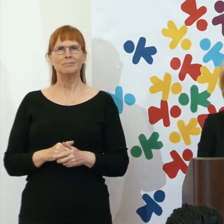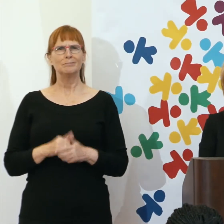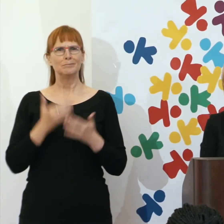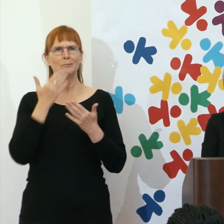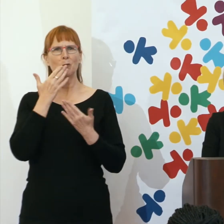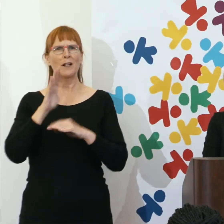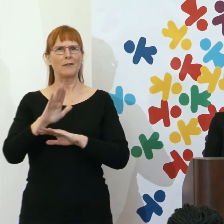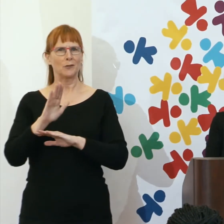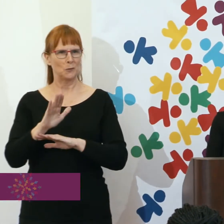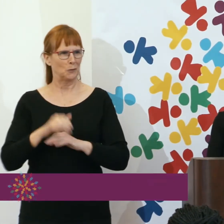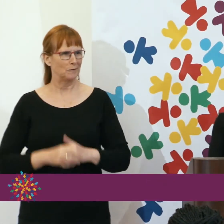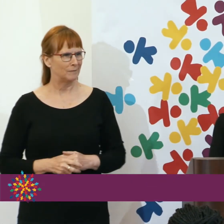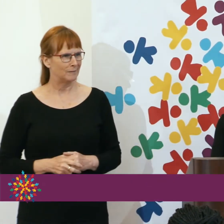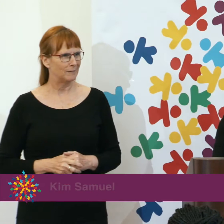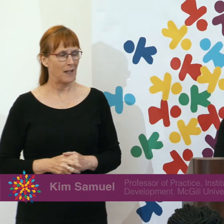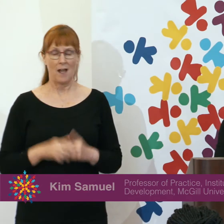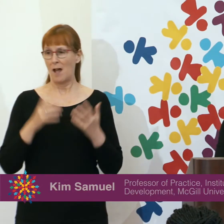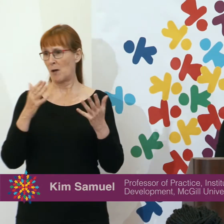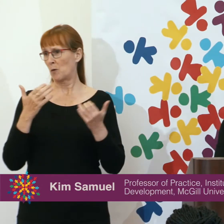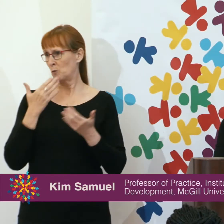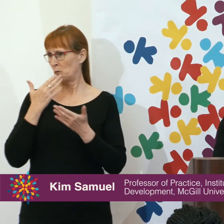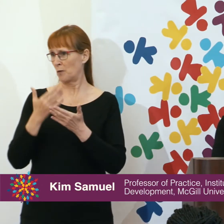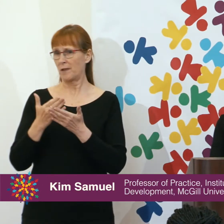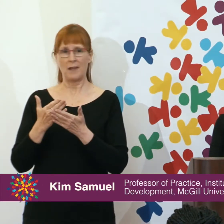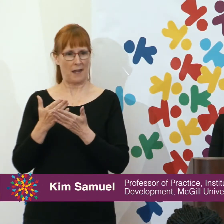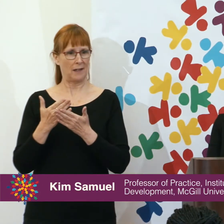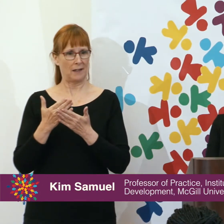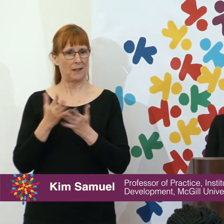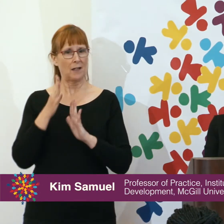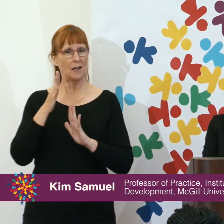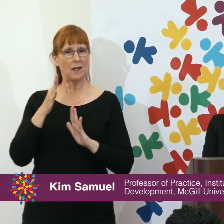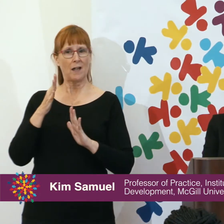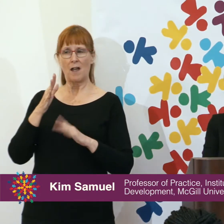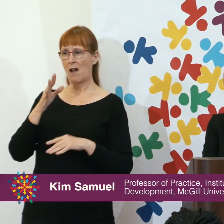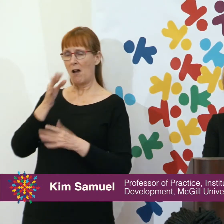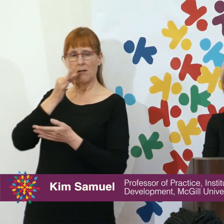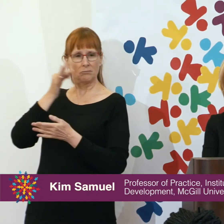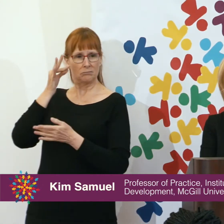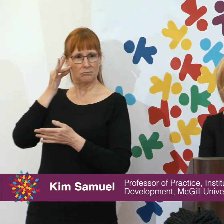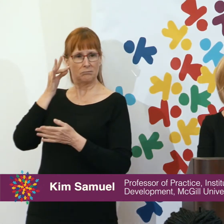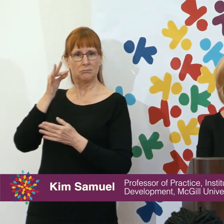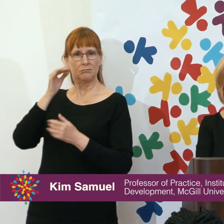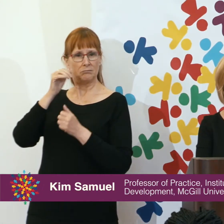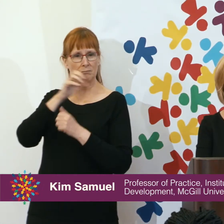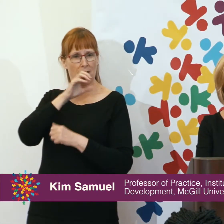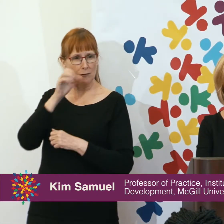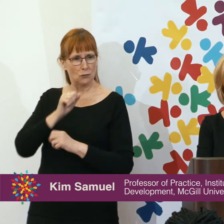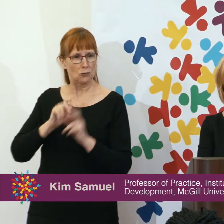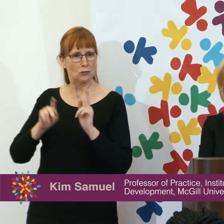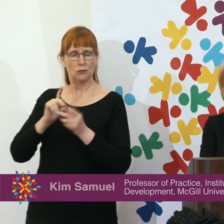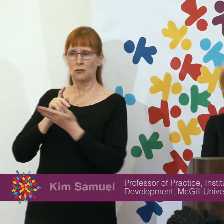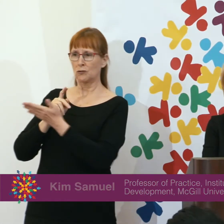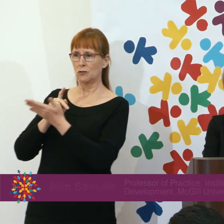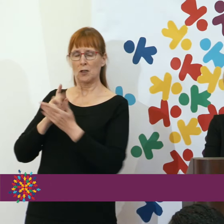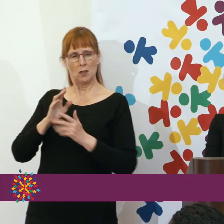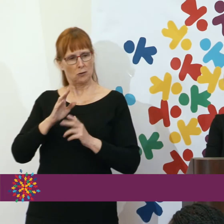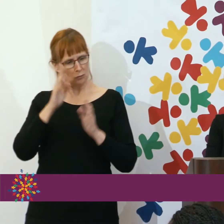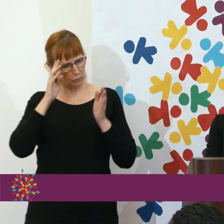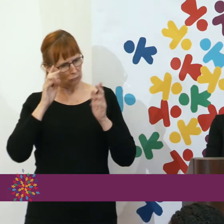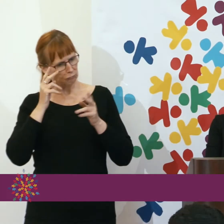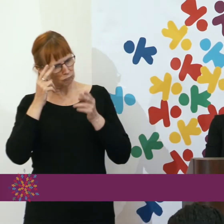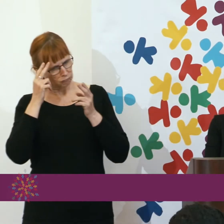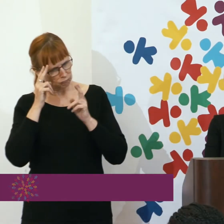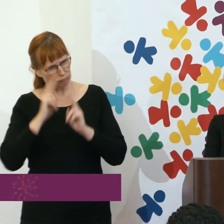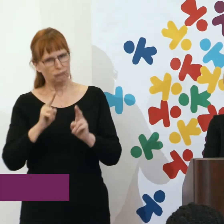Once again, I would like to thank our elders and begin by recognizing the traditional territory of the Mohawks